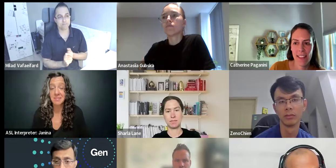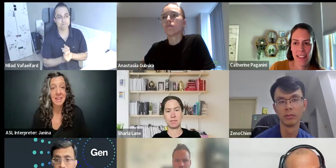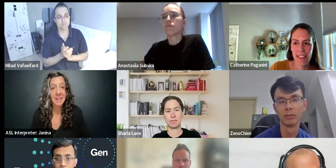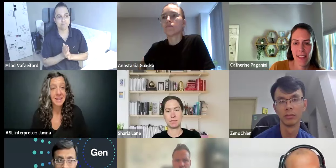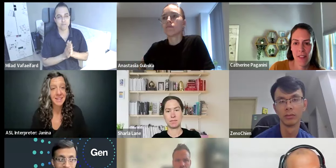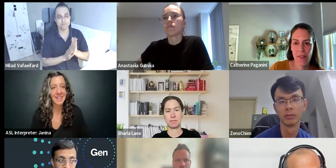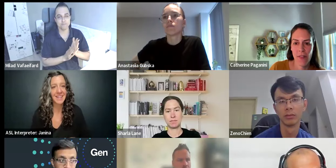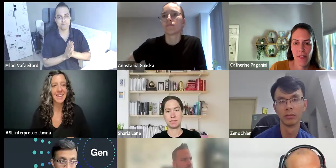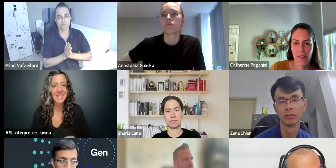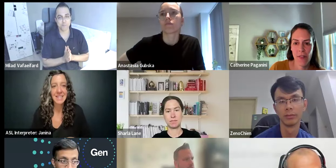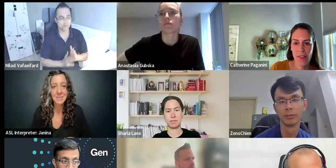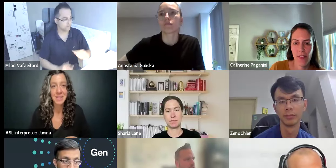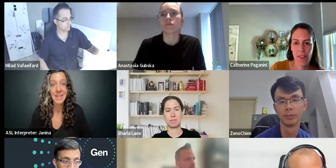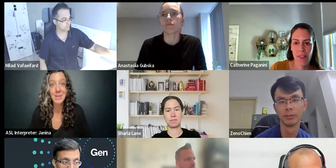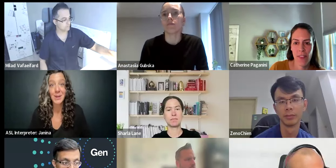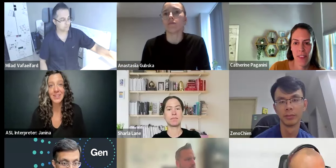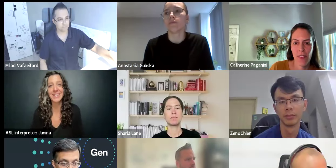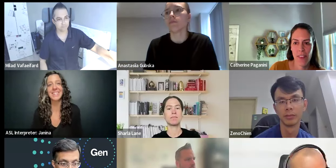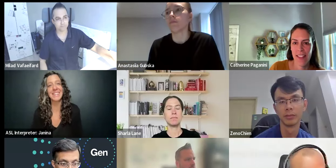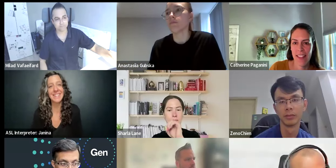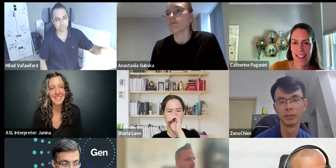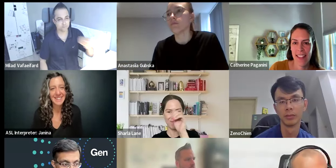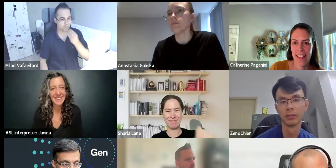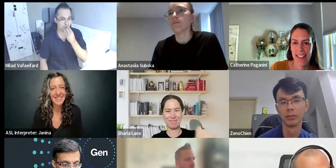left. Anything? Sandeep's saying, let's go.